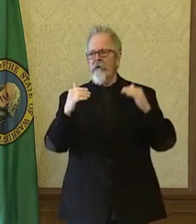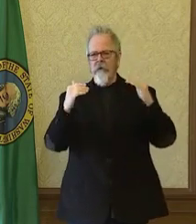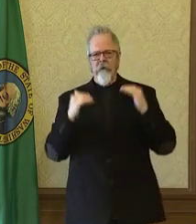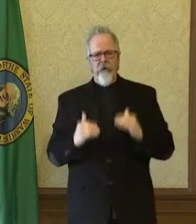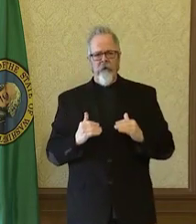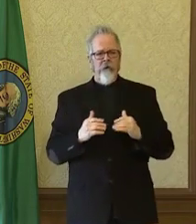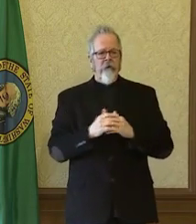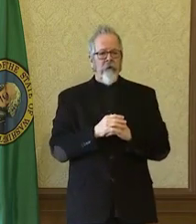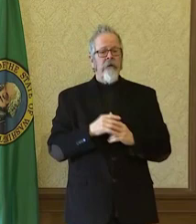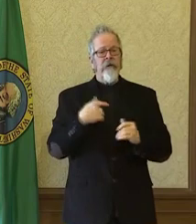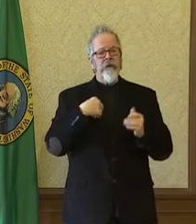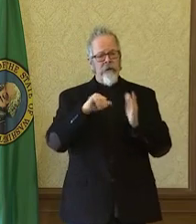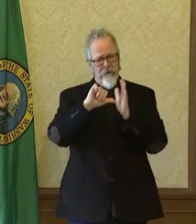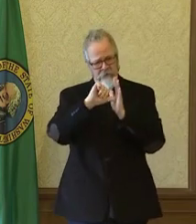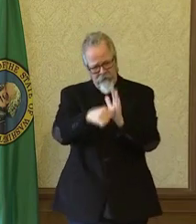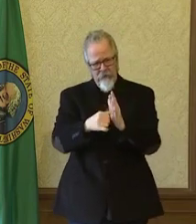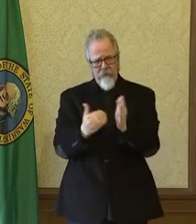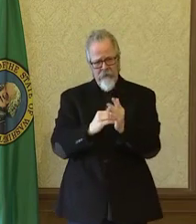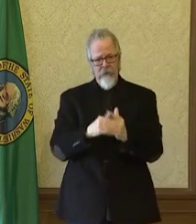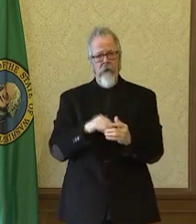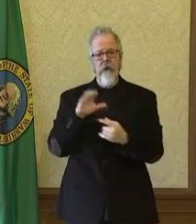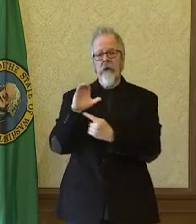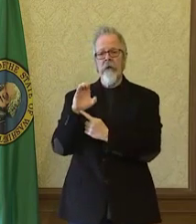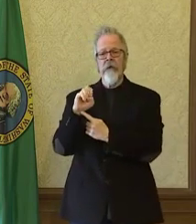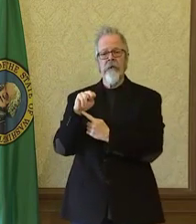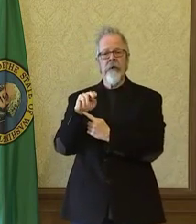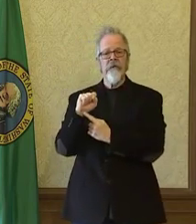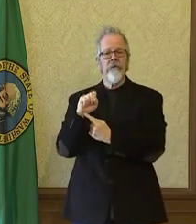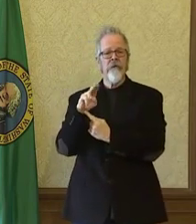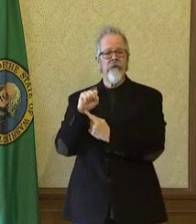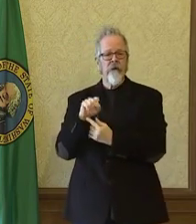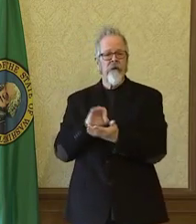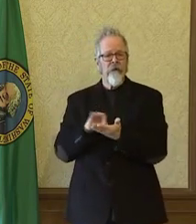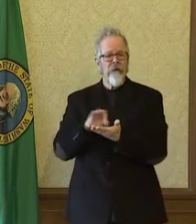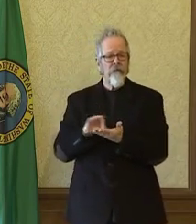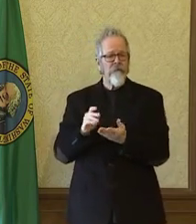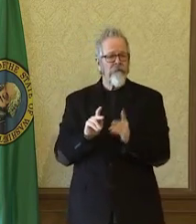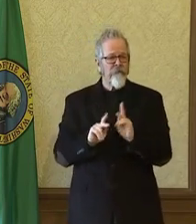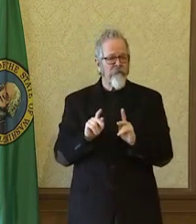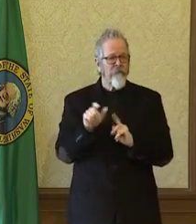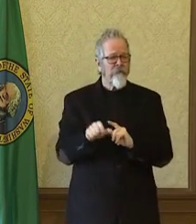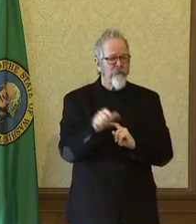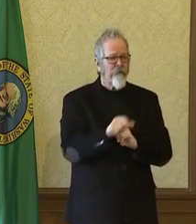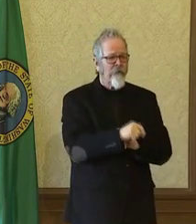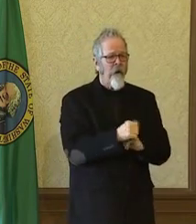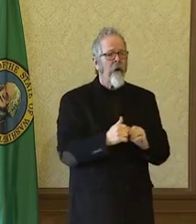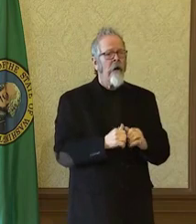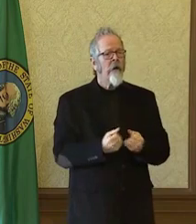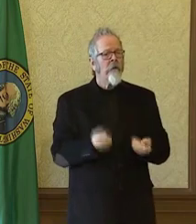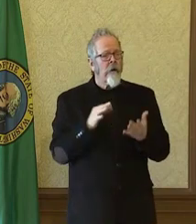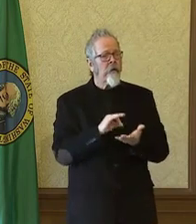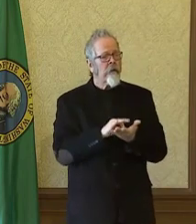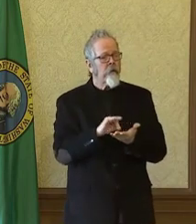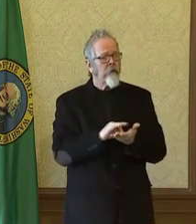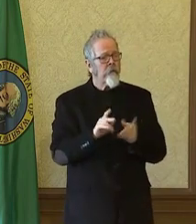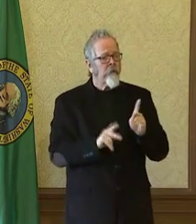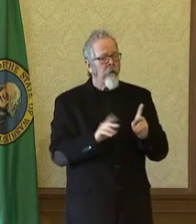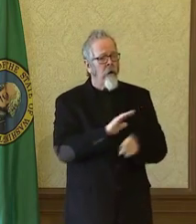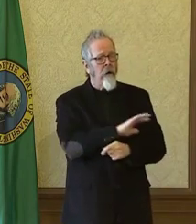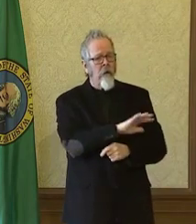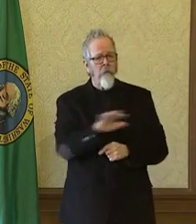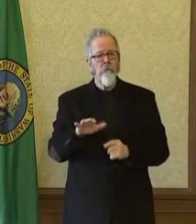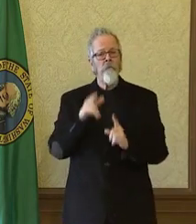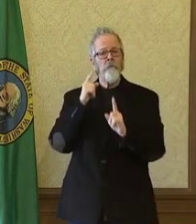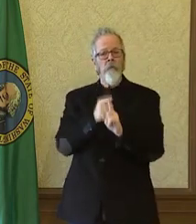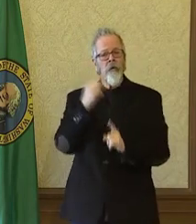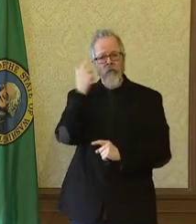ahead of us, and the more Washingtonians that answer the census forms, the more funds we will have available in the